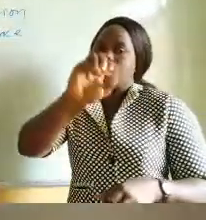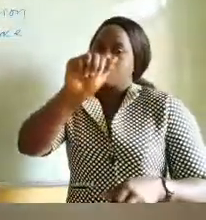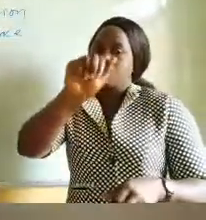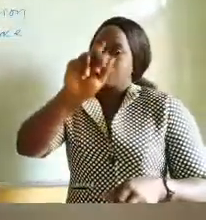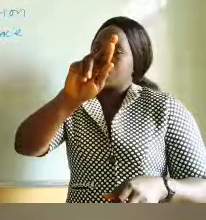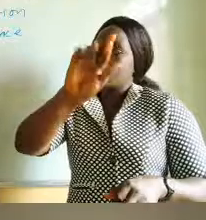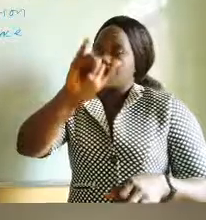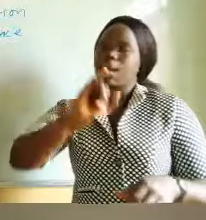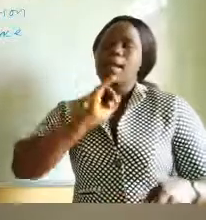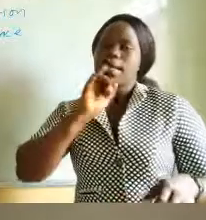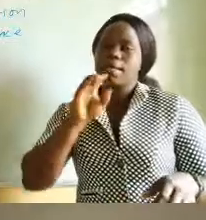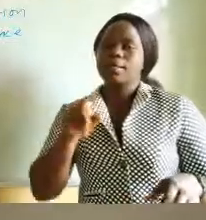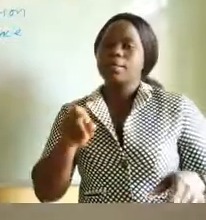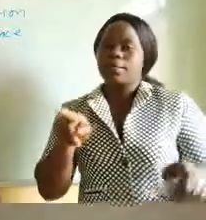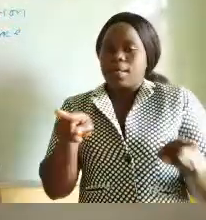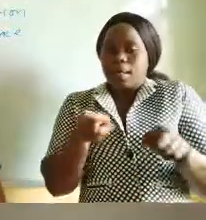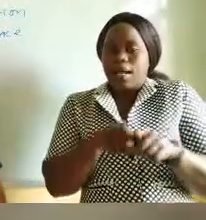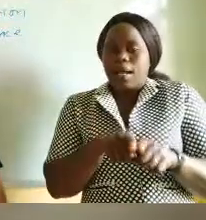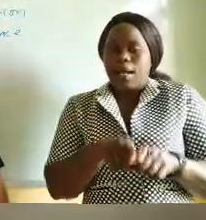an angel.